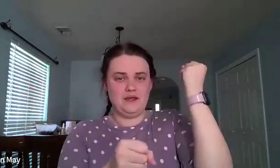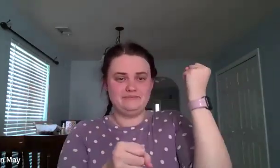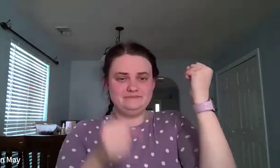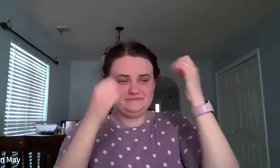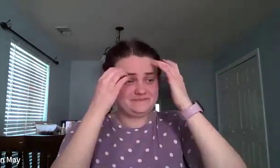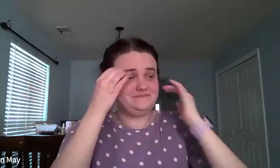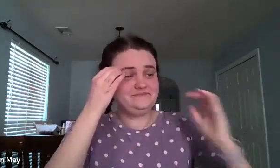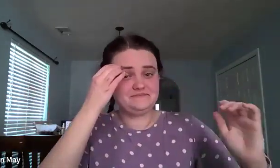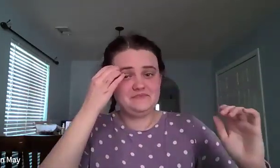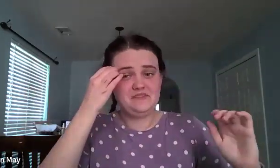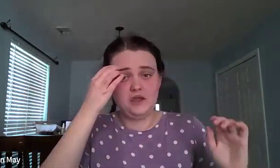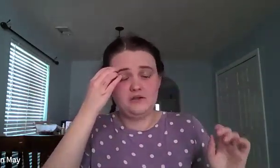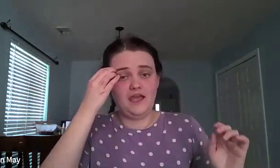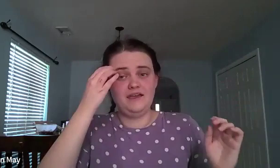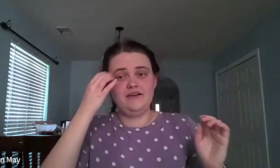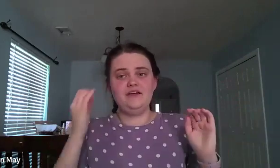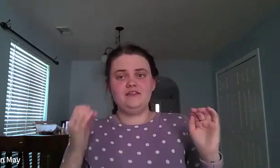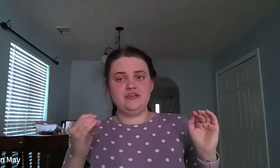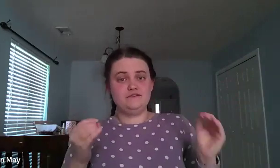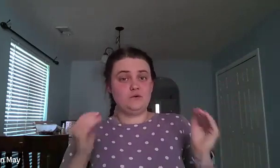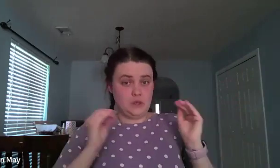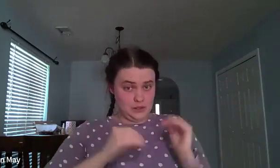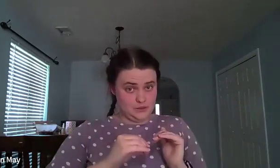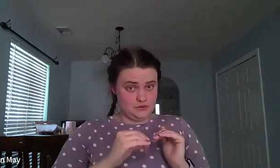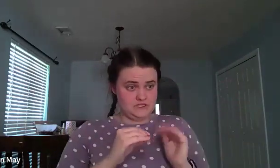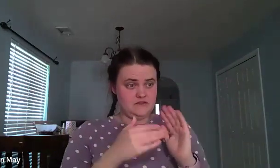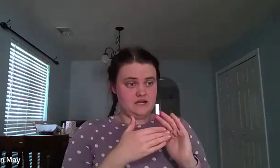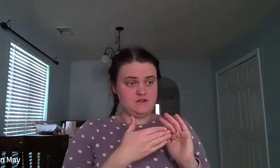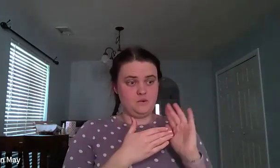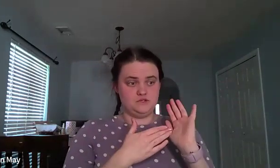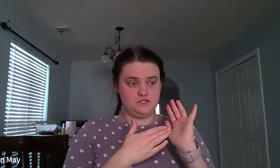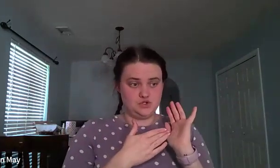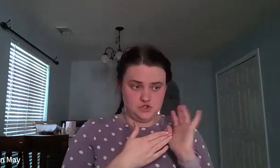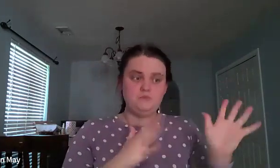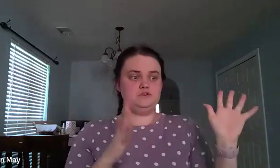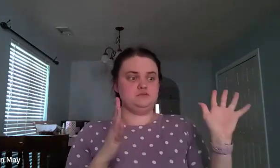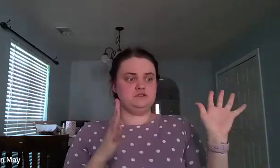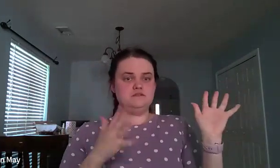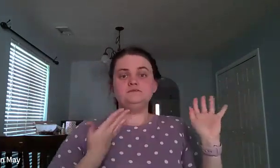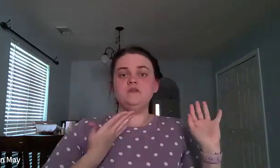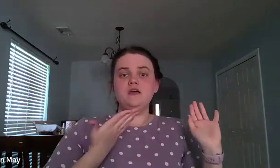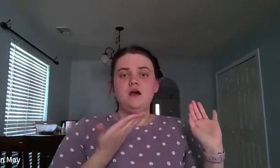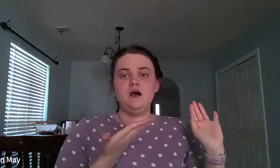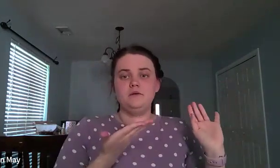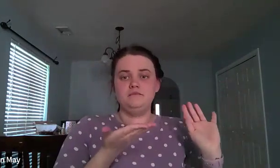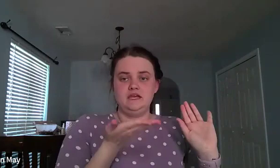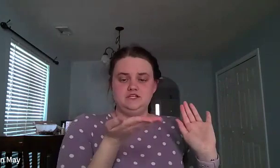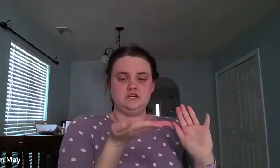Win. Okay. Then for lose, and then after that, we will stop with our sports stuff. Is you're going to